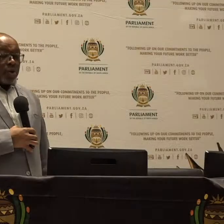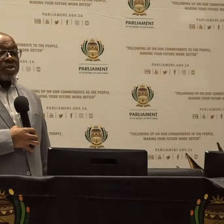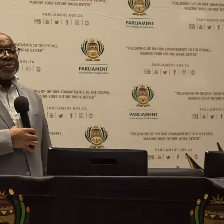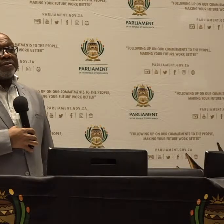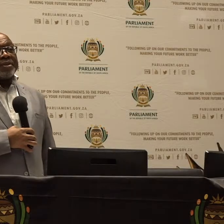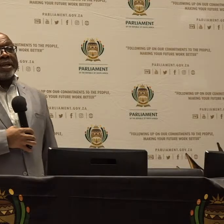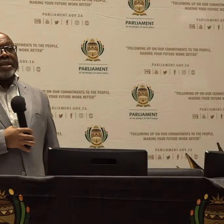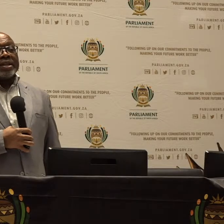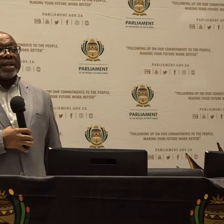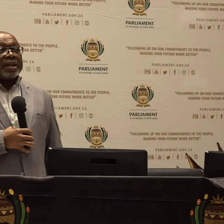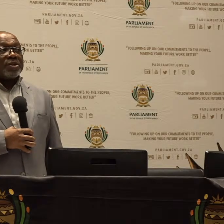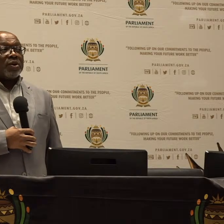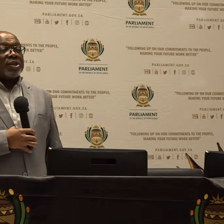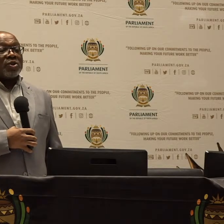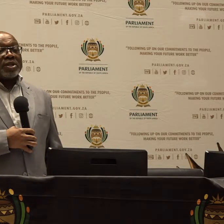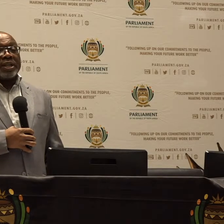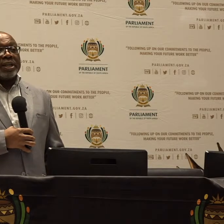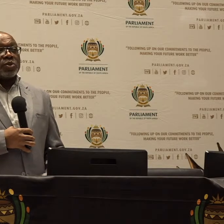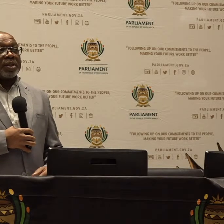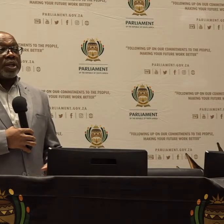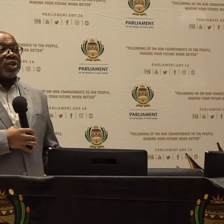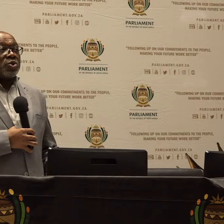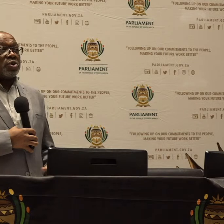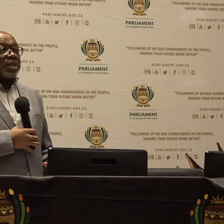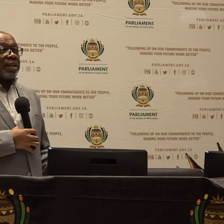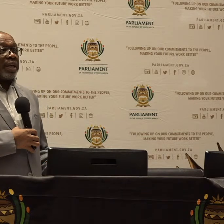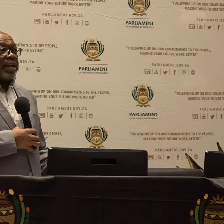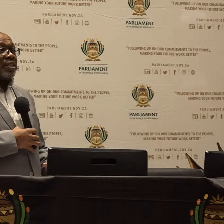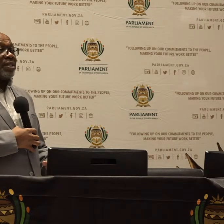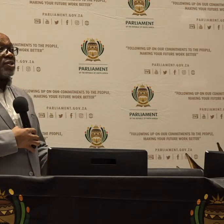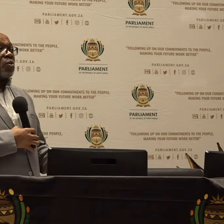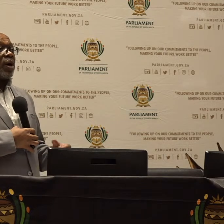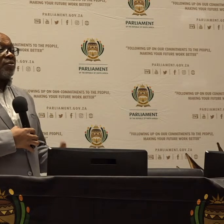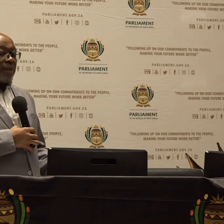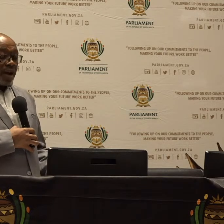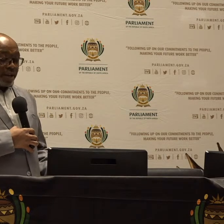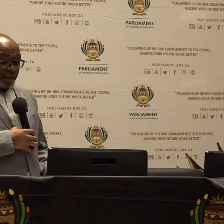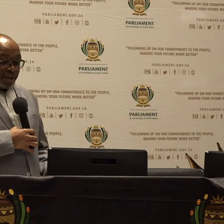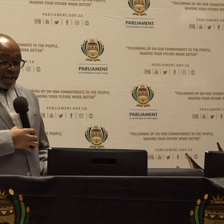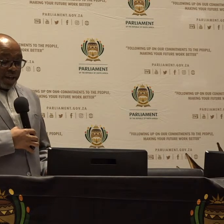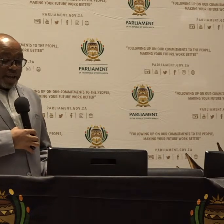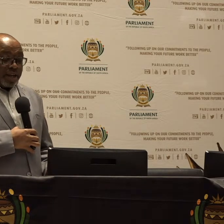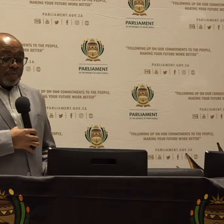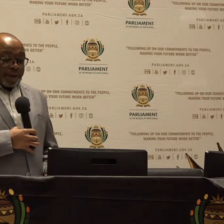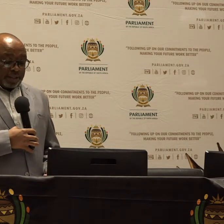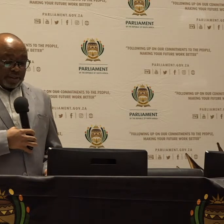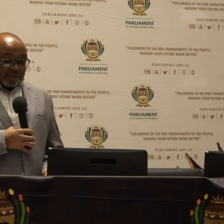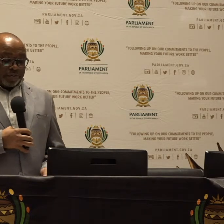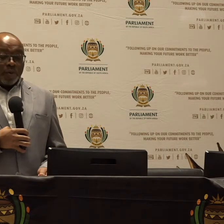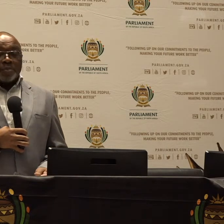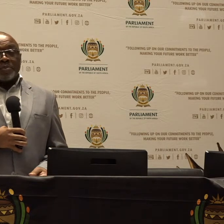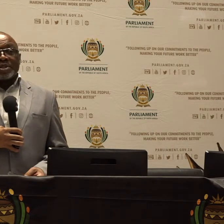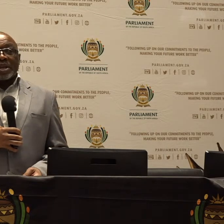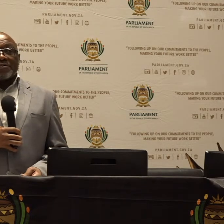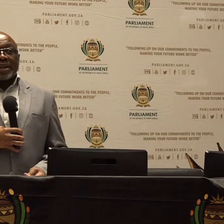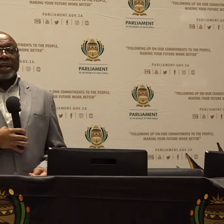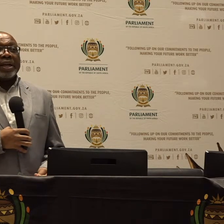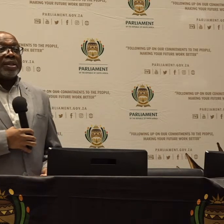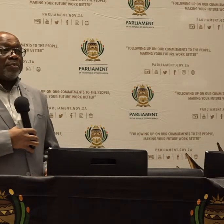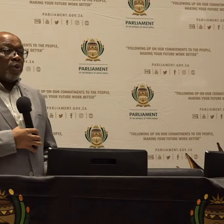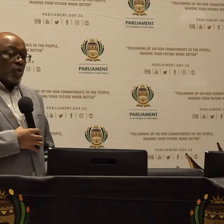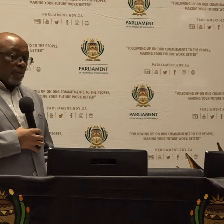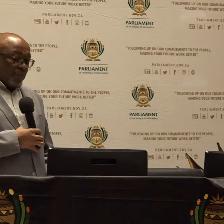close 15 regulator deals with issues that can disqualify a person from